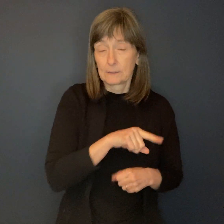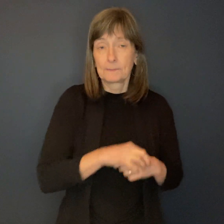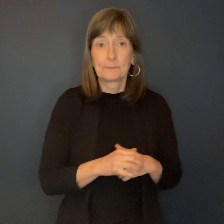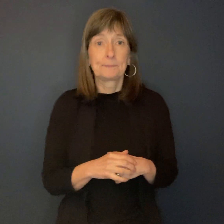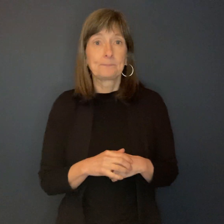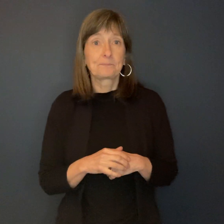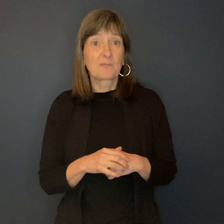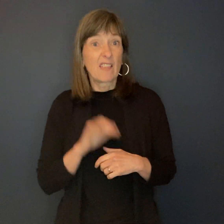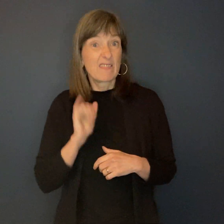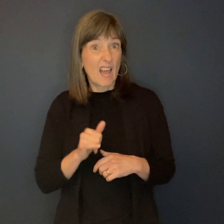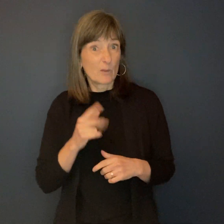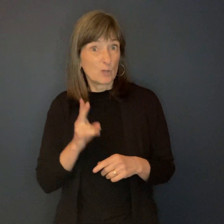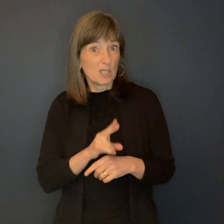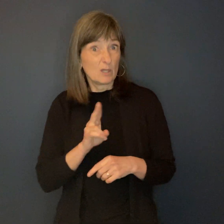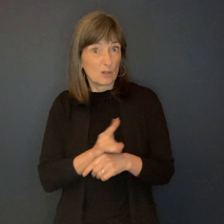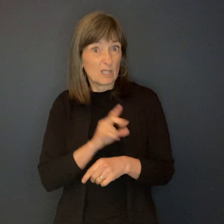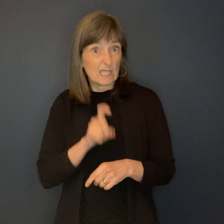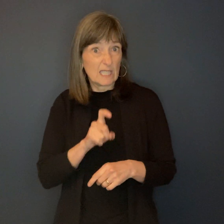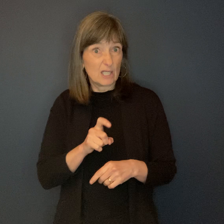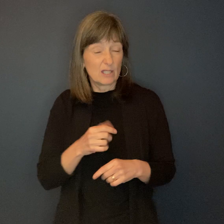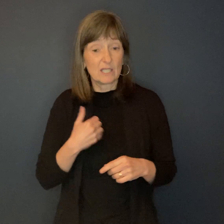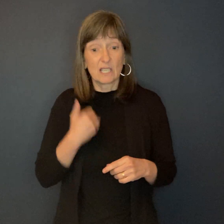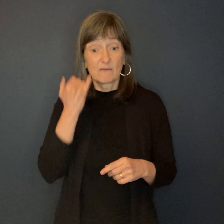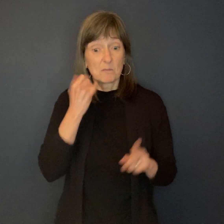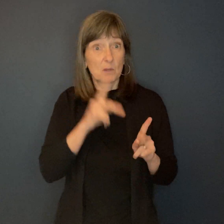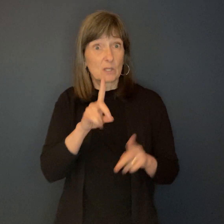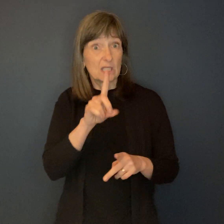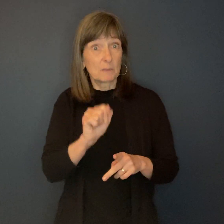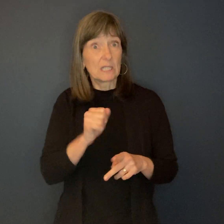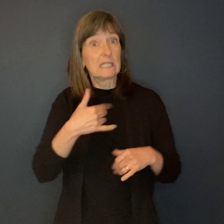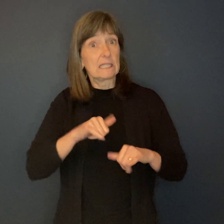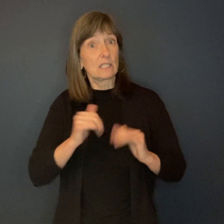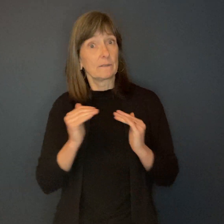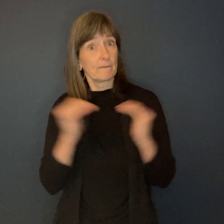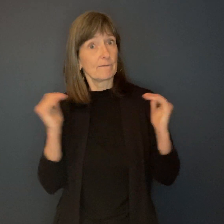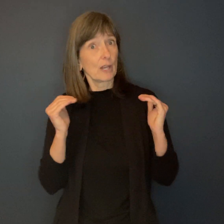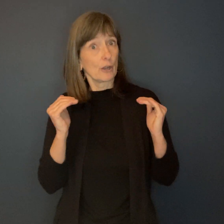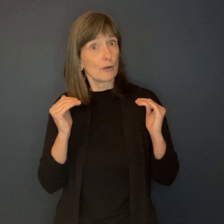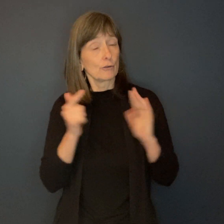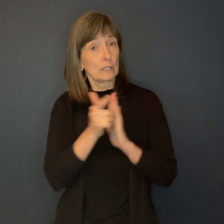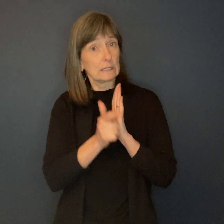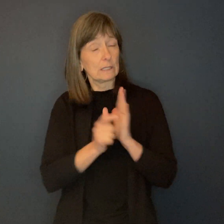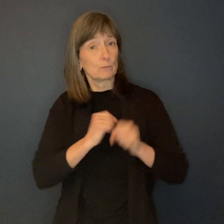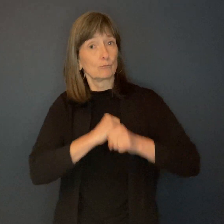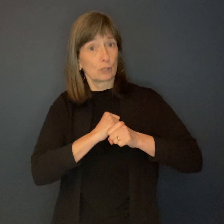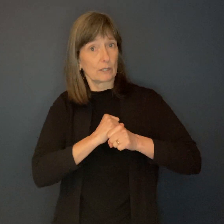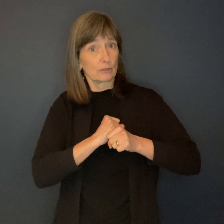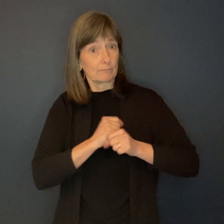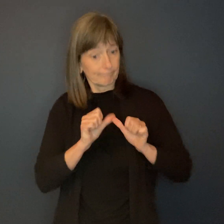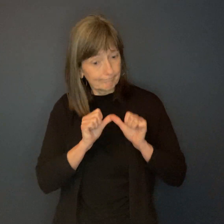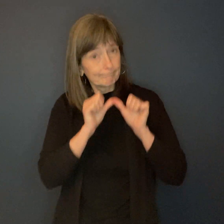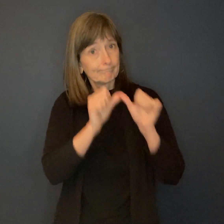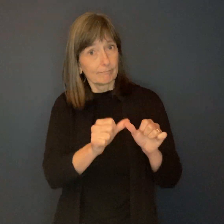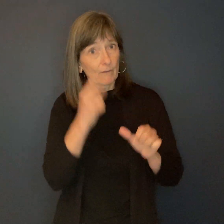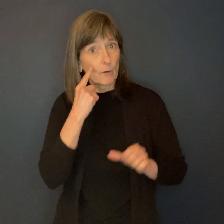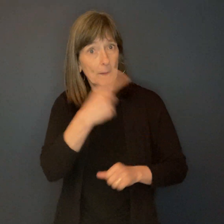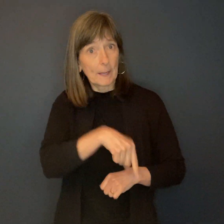would apply to people with disabilities. And that is, to this day, I guess, my most